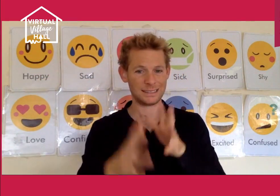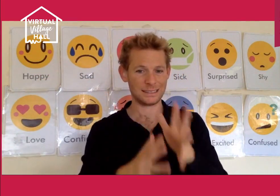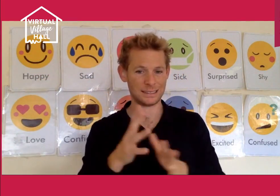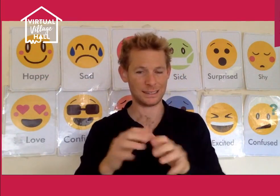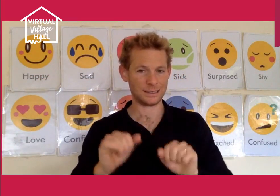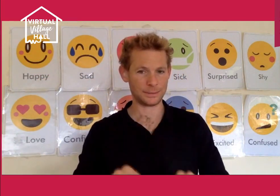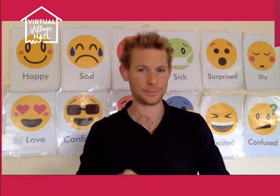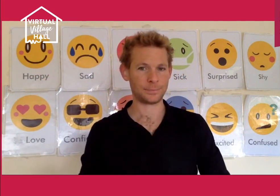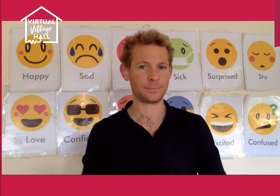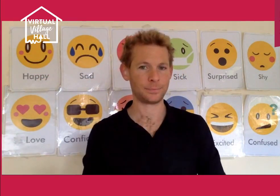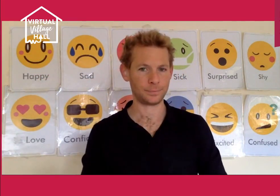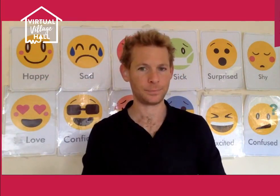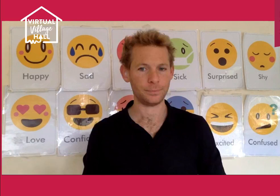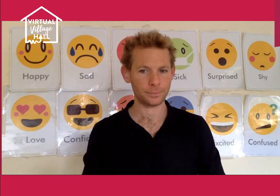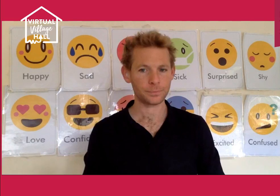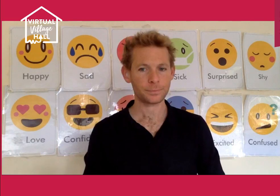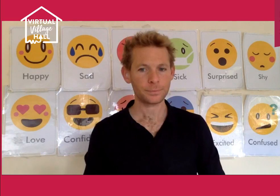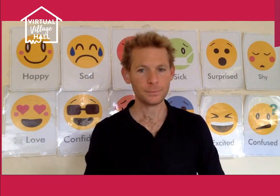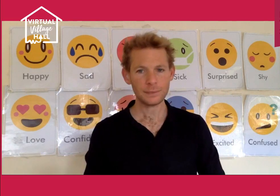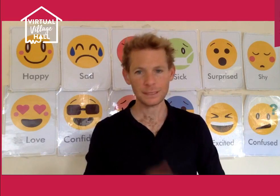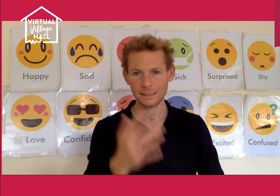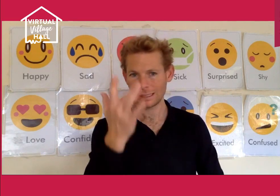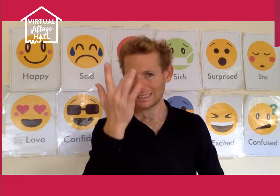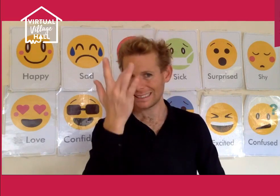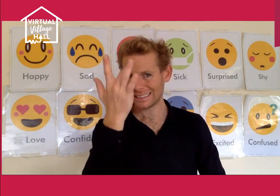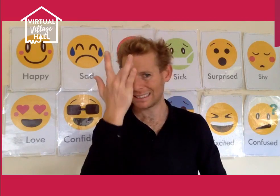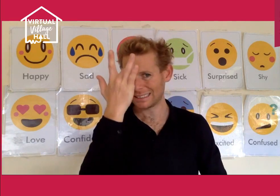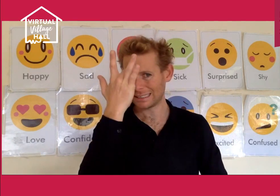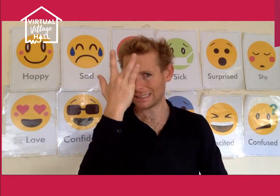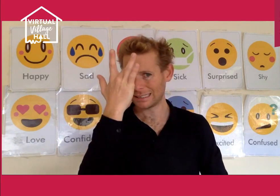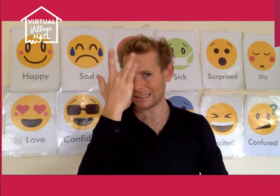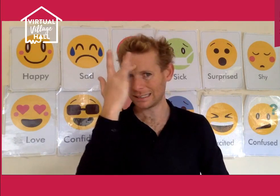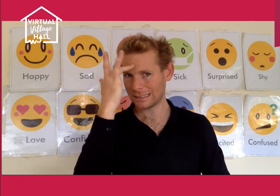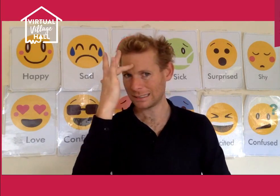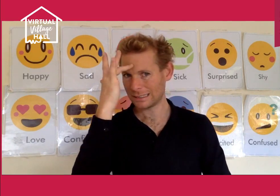In Northern Ireland, we would sign it like this. Sick.